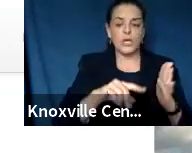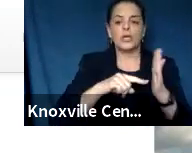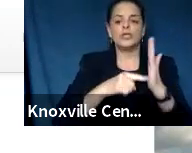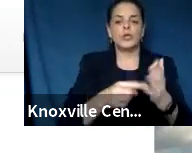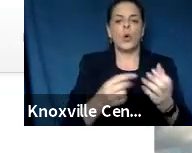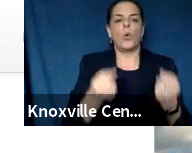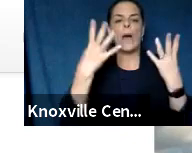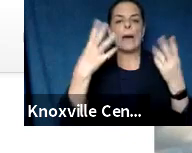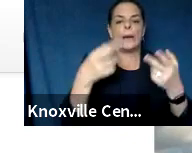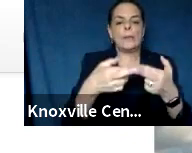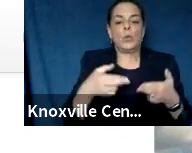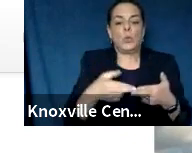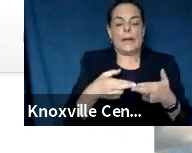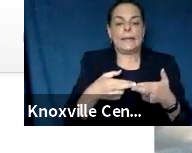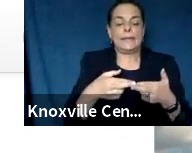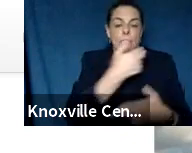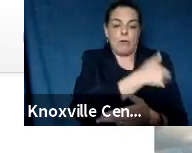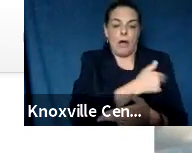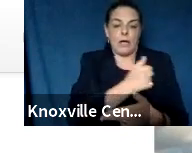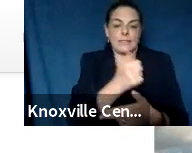beds,